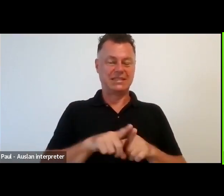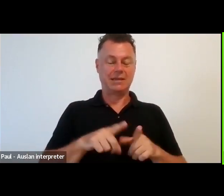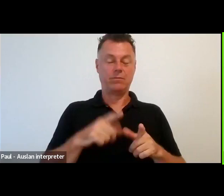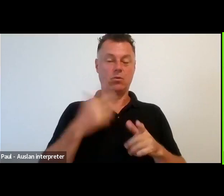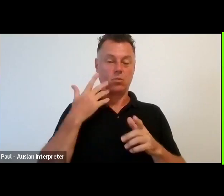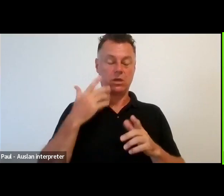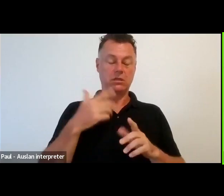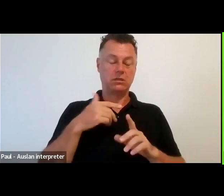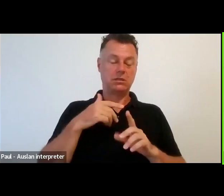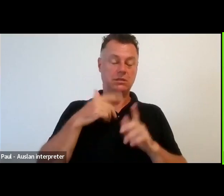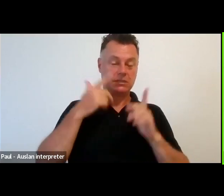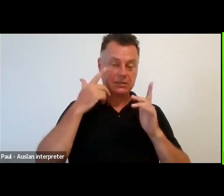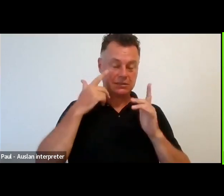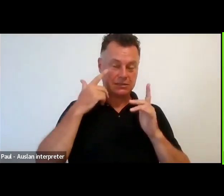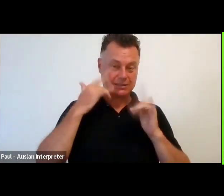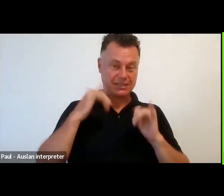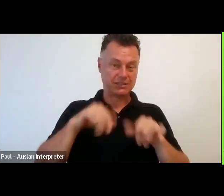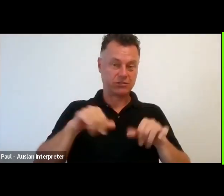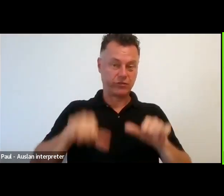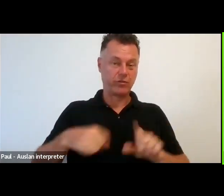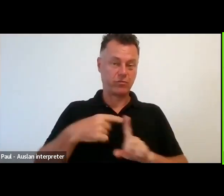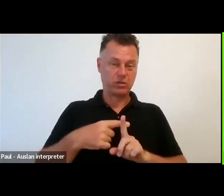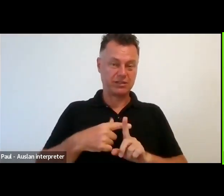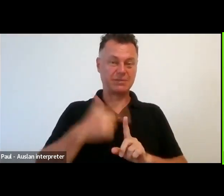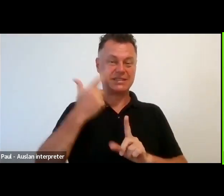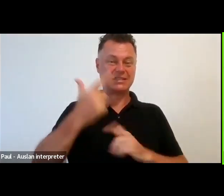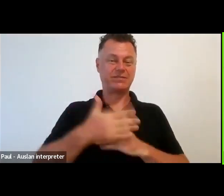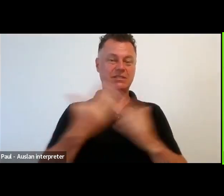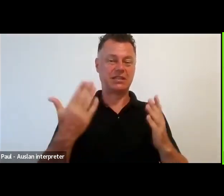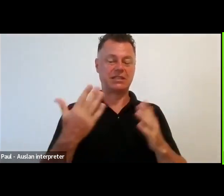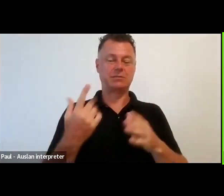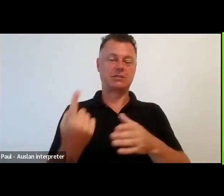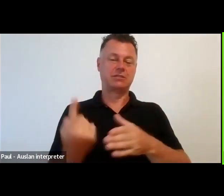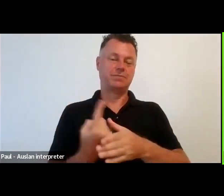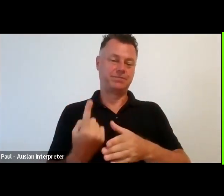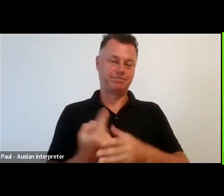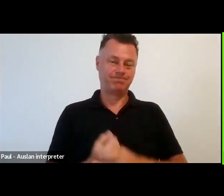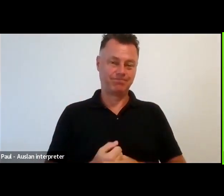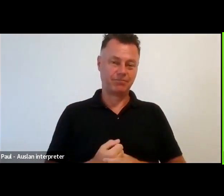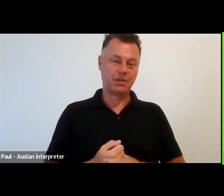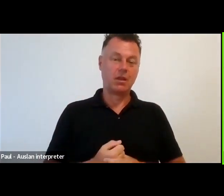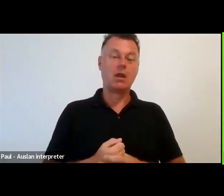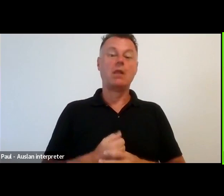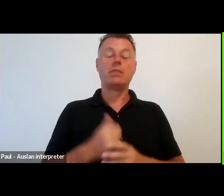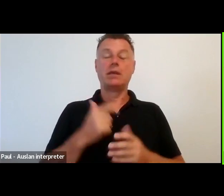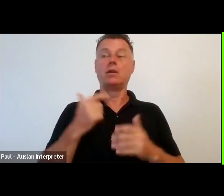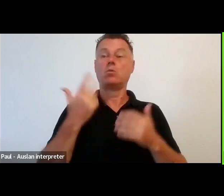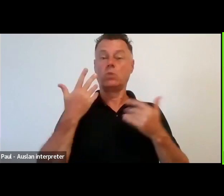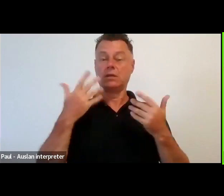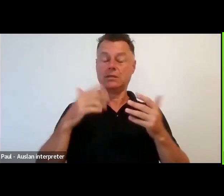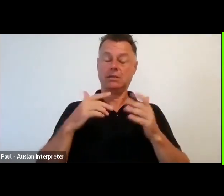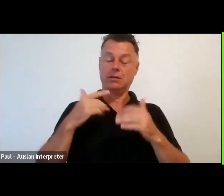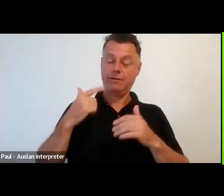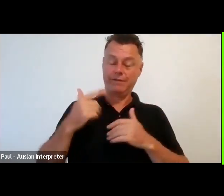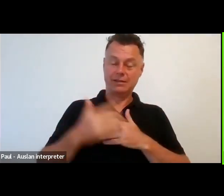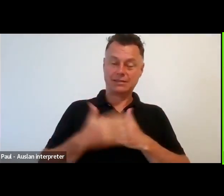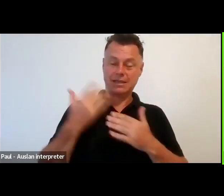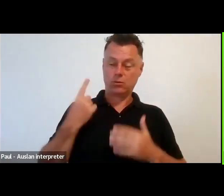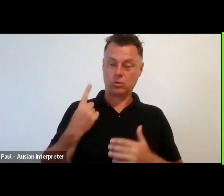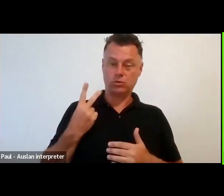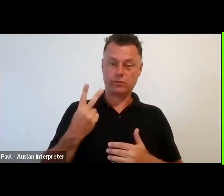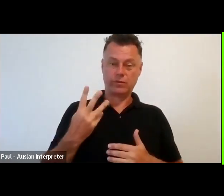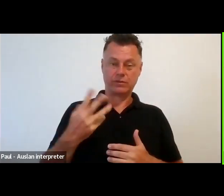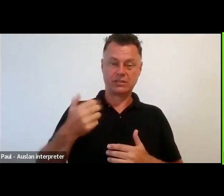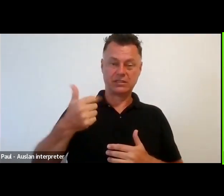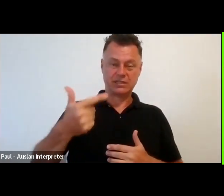other person had that, and to clear themselves with a RAT test on day 7. Now, again, people will